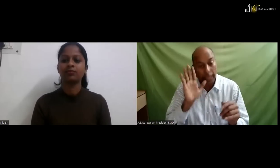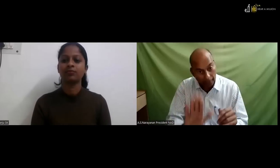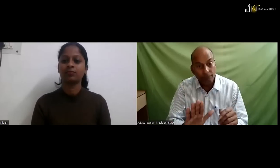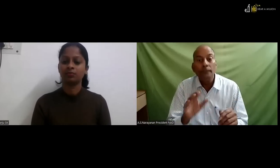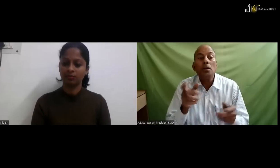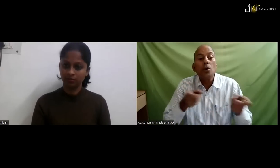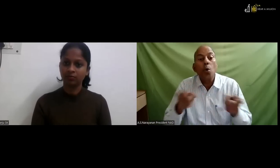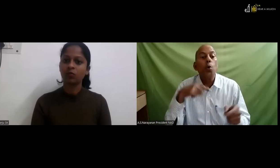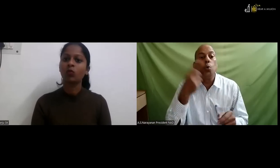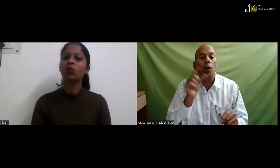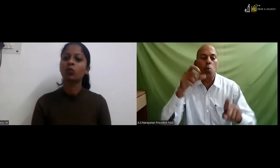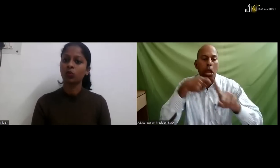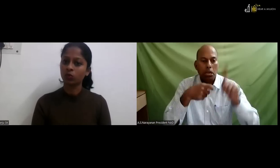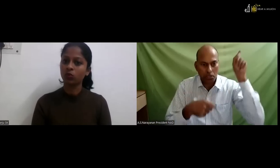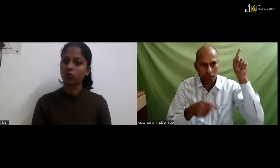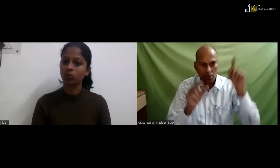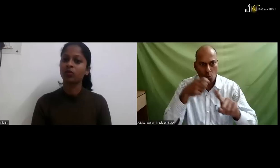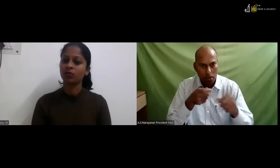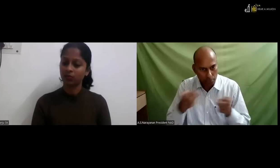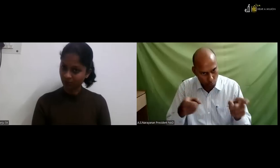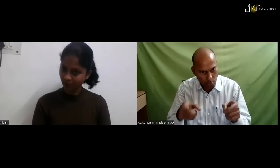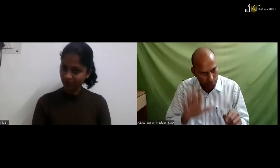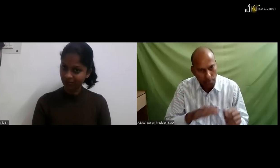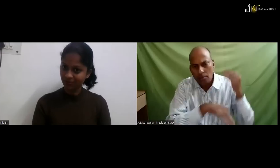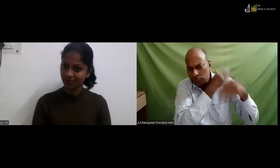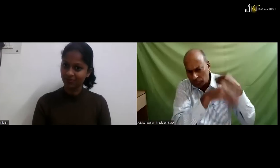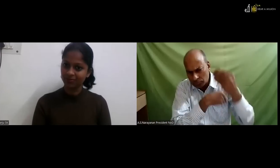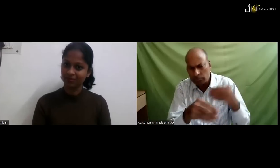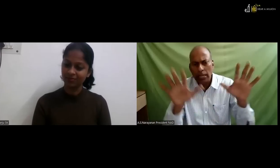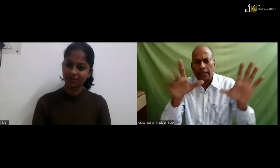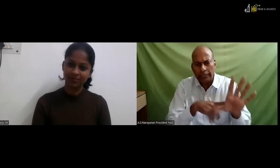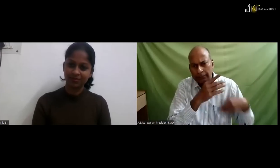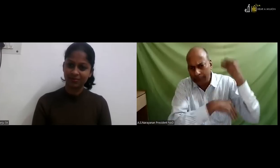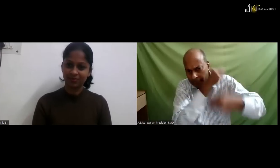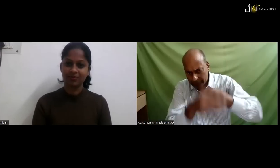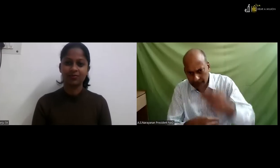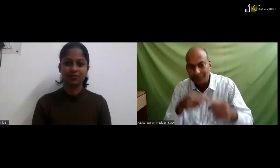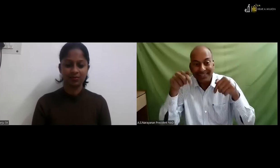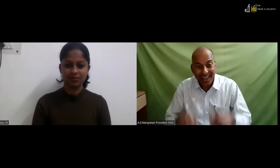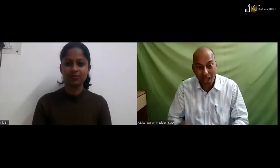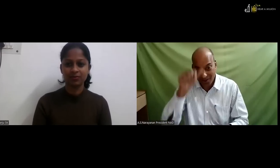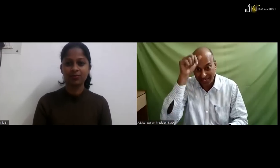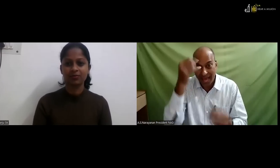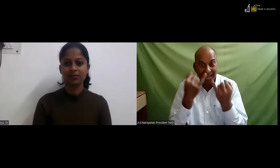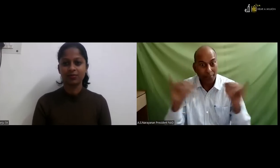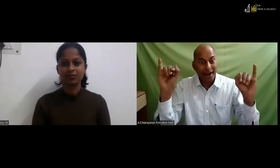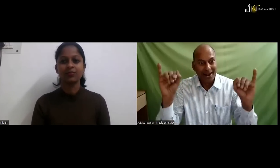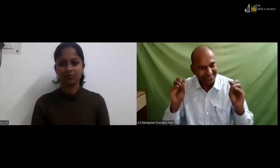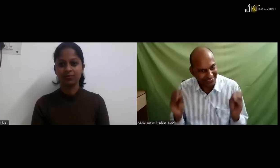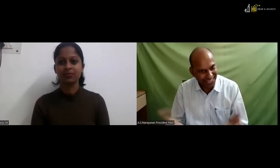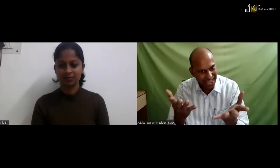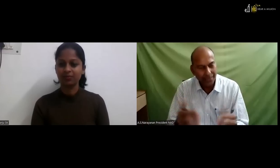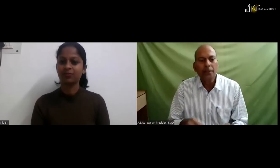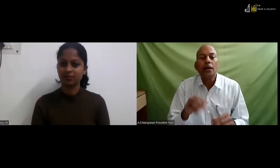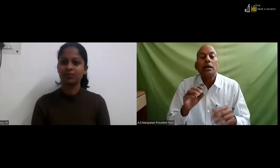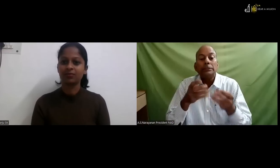the independence, sorry, the 47. So, in the United Kingdom, there were